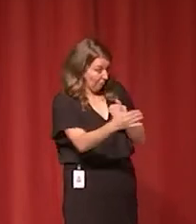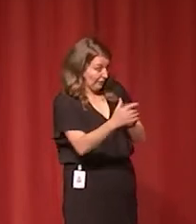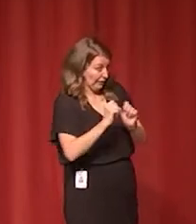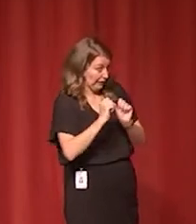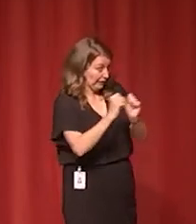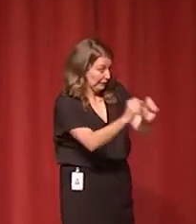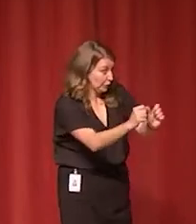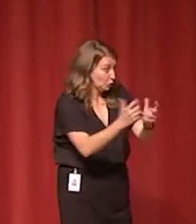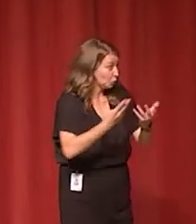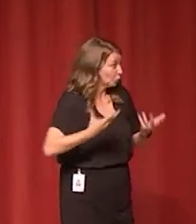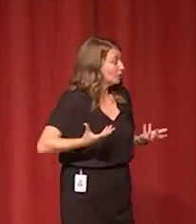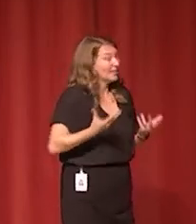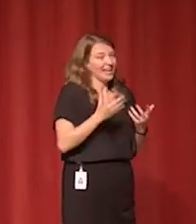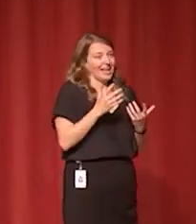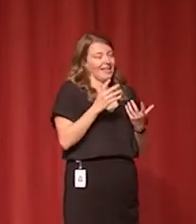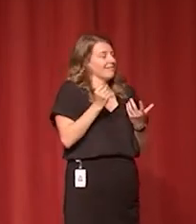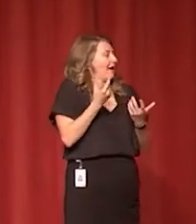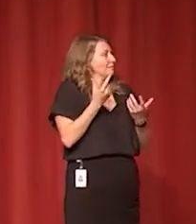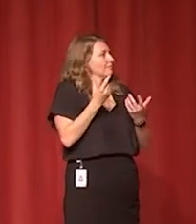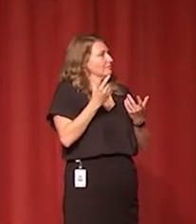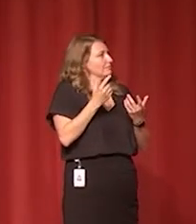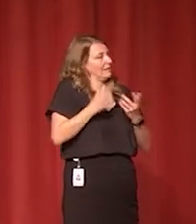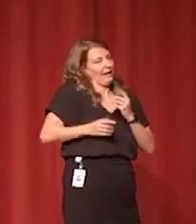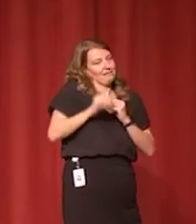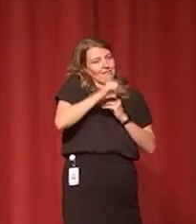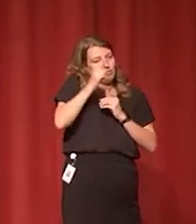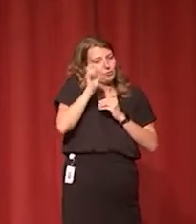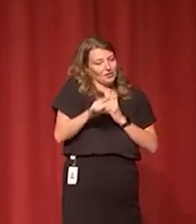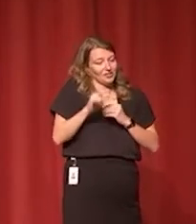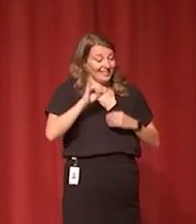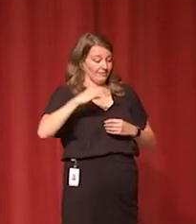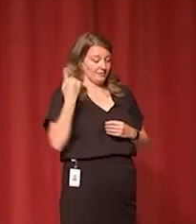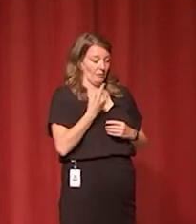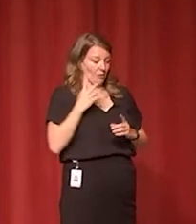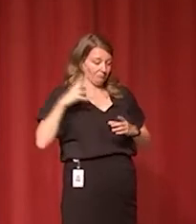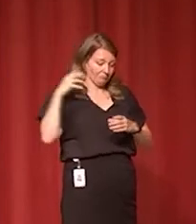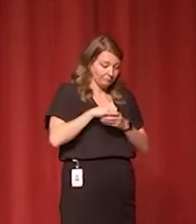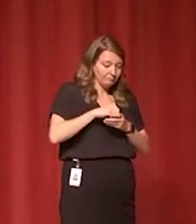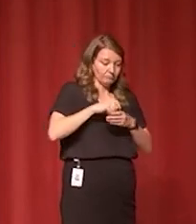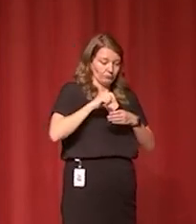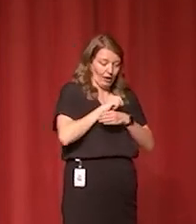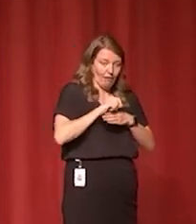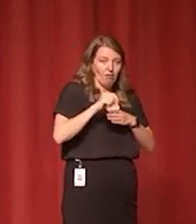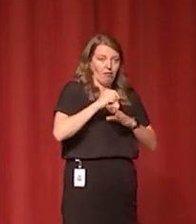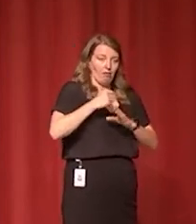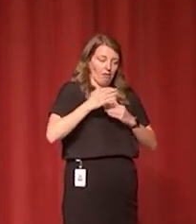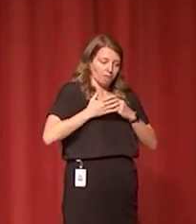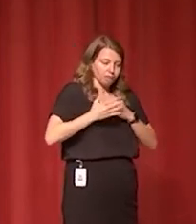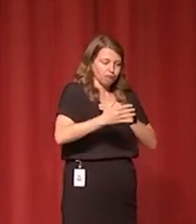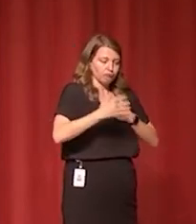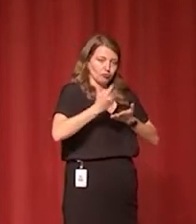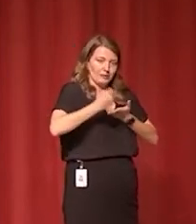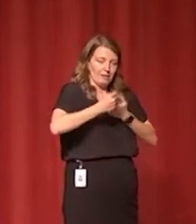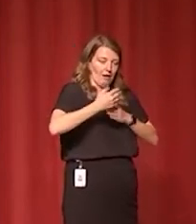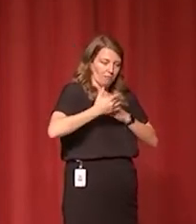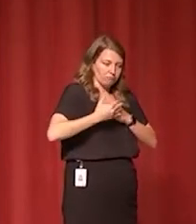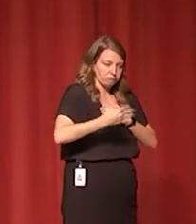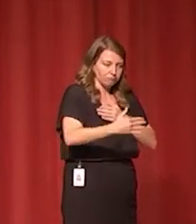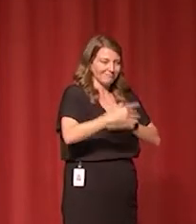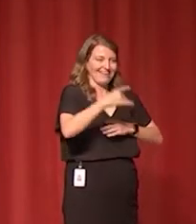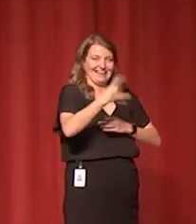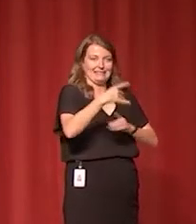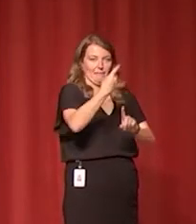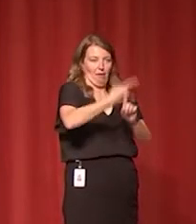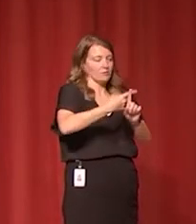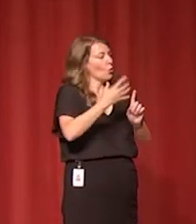kind of what do we know about kind of once someone is on these treatments, how long should they go on? When should the treatments